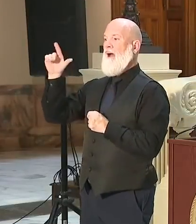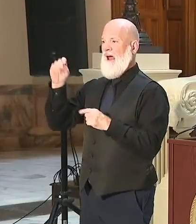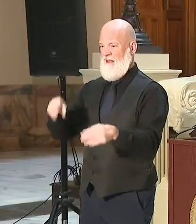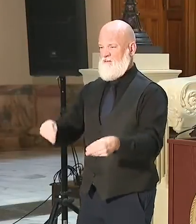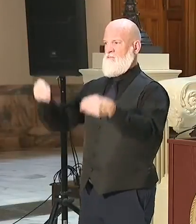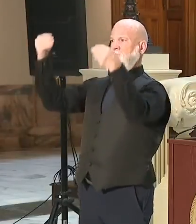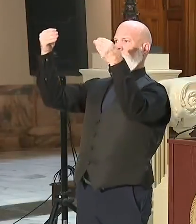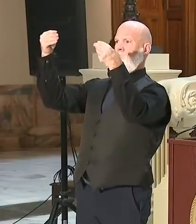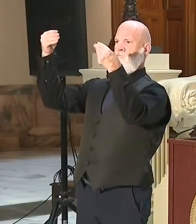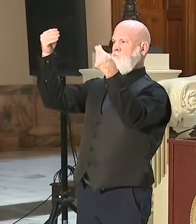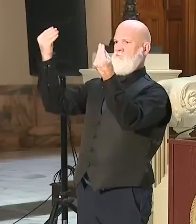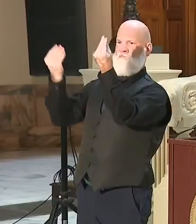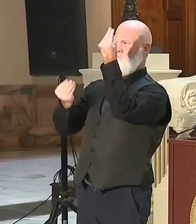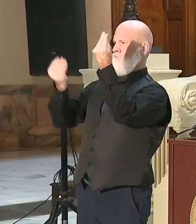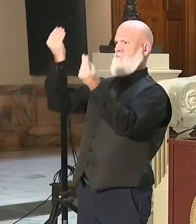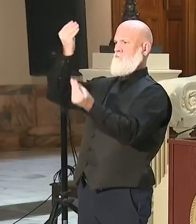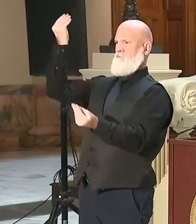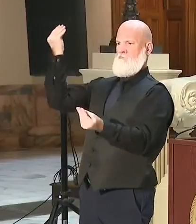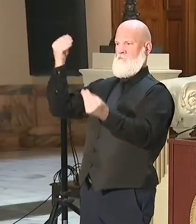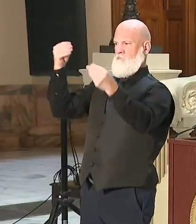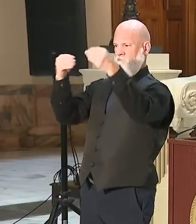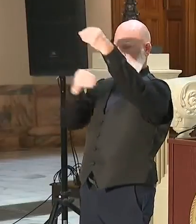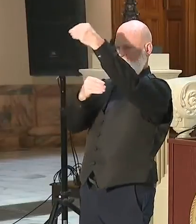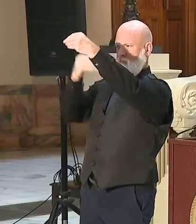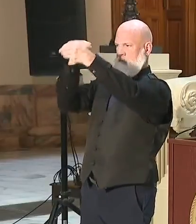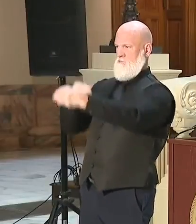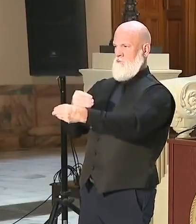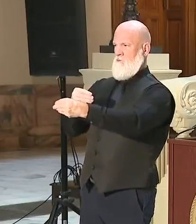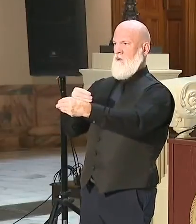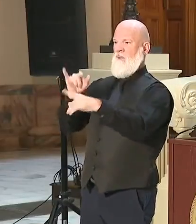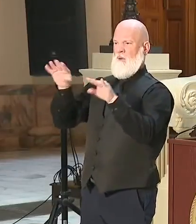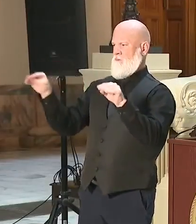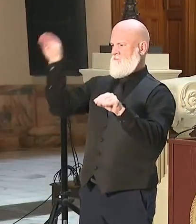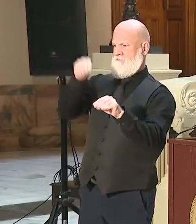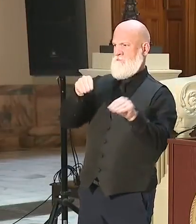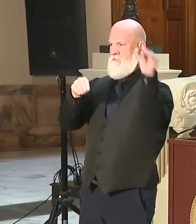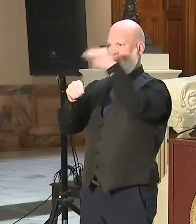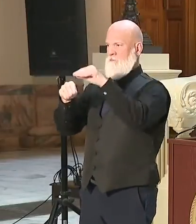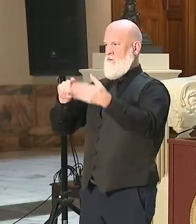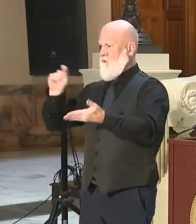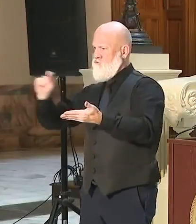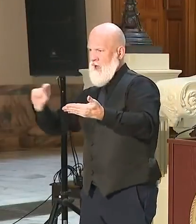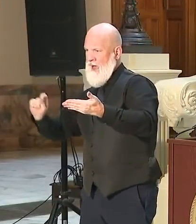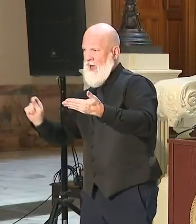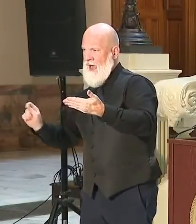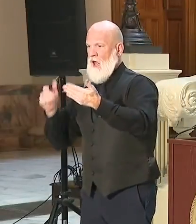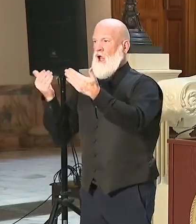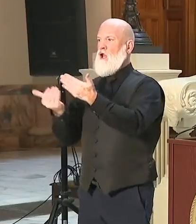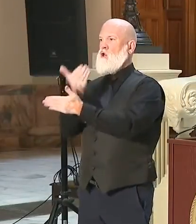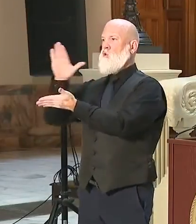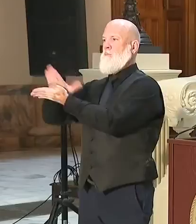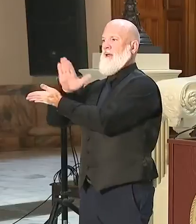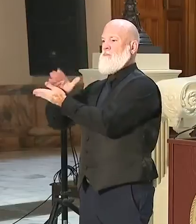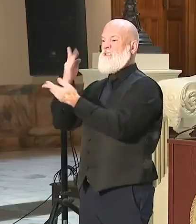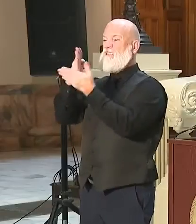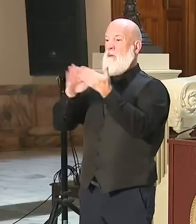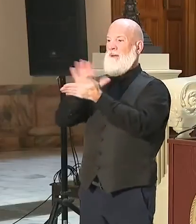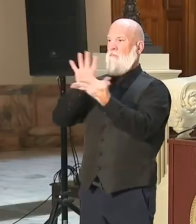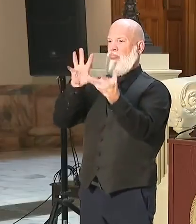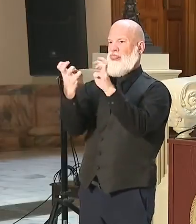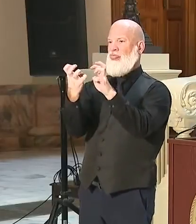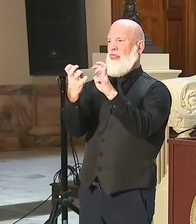then you scan those ballots. That process should have been done on Friday. It was not. So when they got there, they discovered these. They